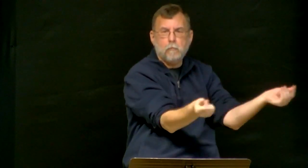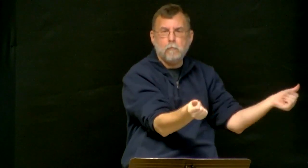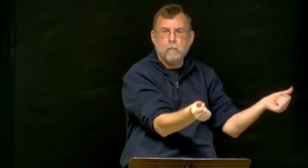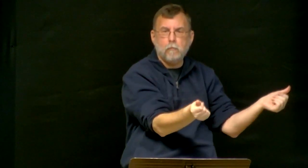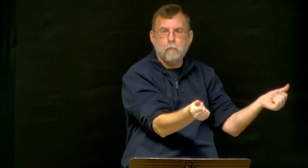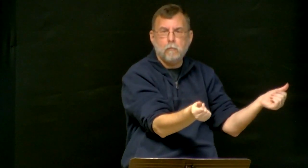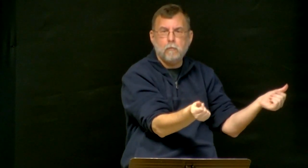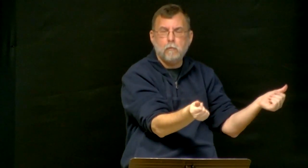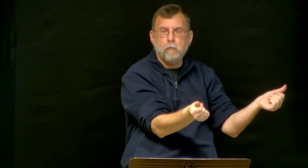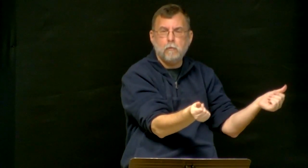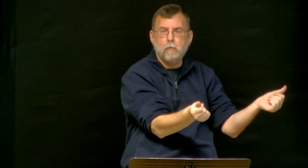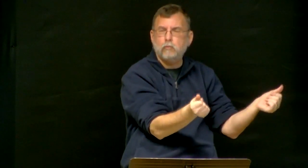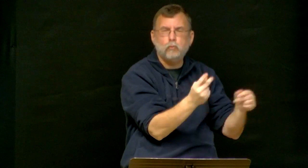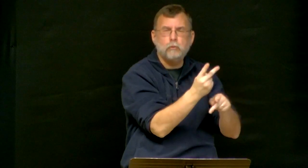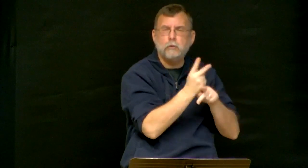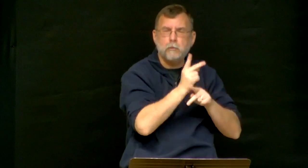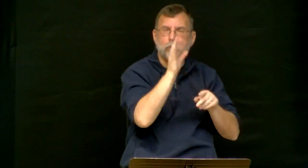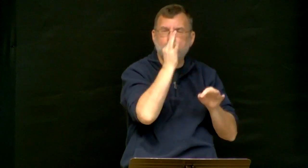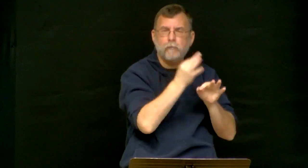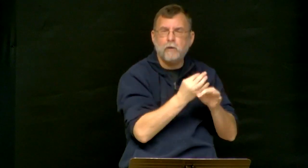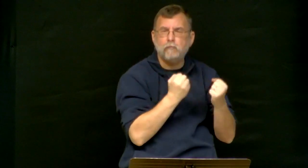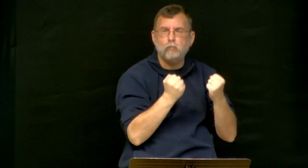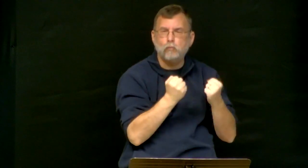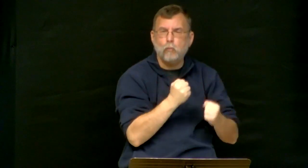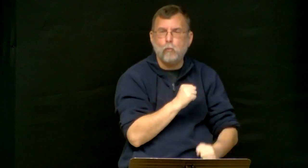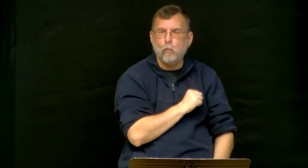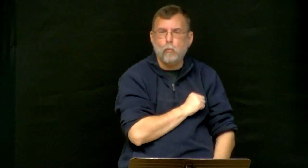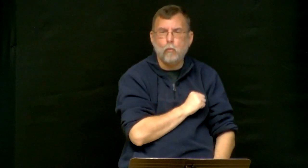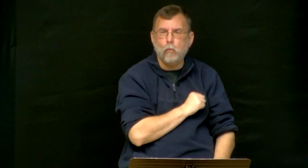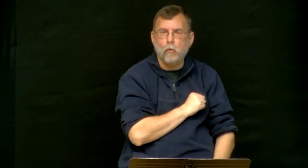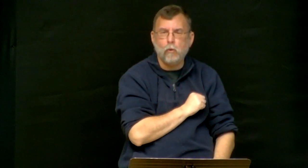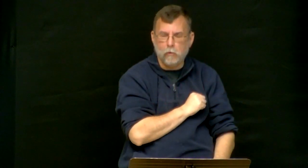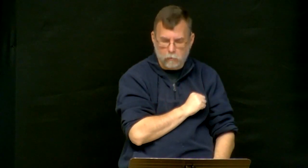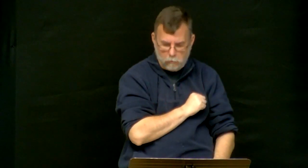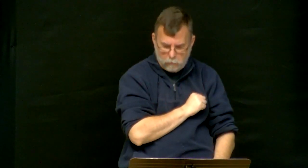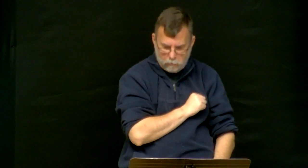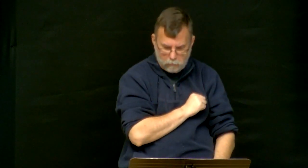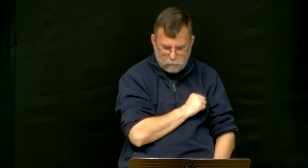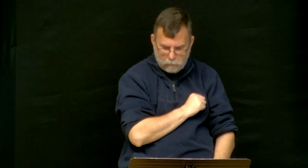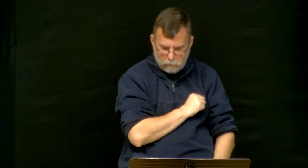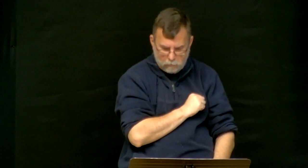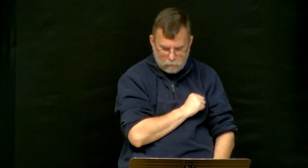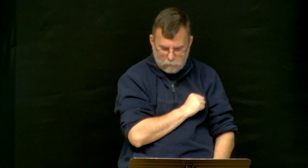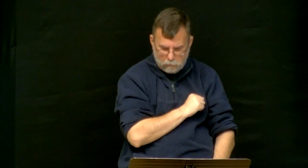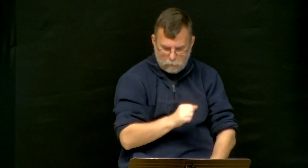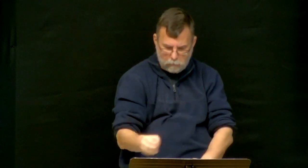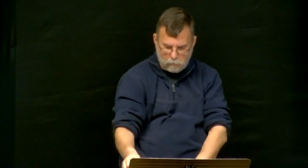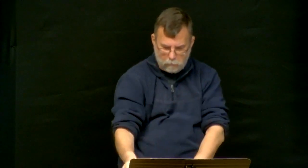you, even after the snowman has melted. We need to keep our faith strong in God.